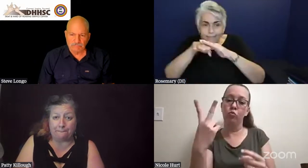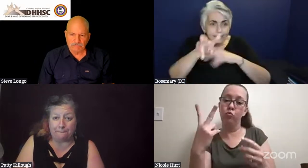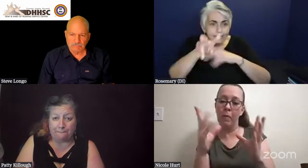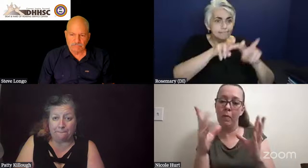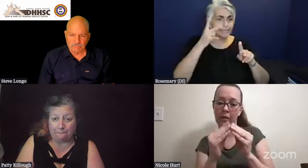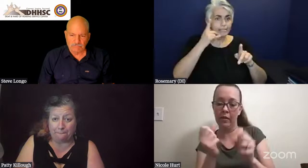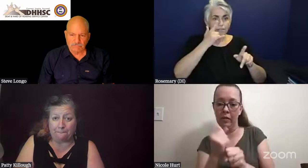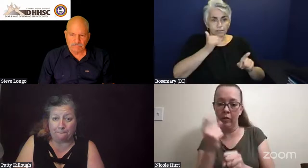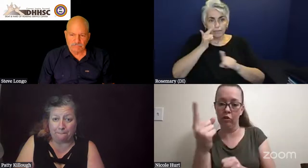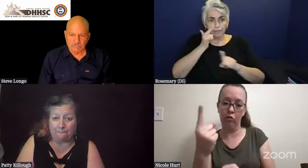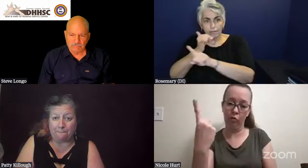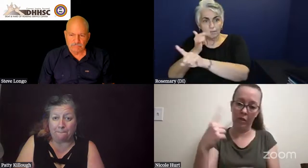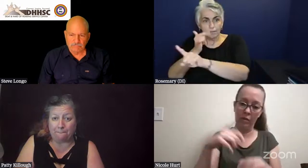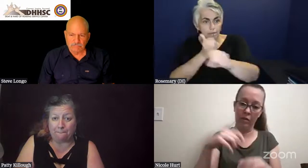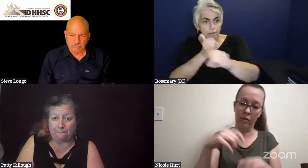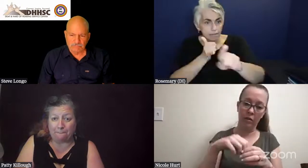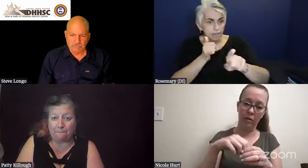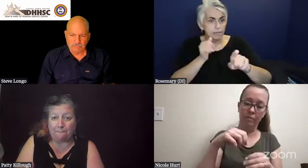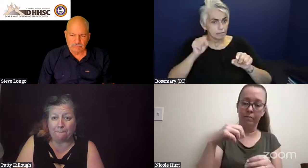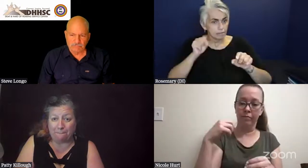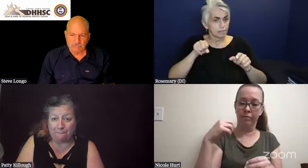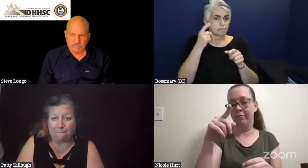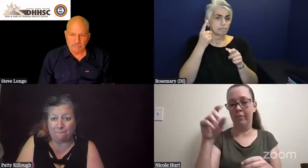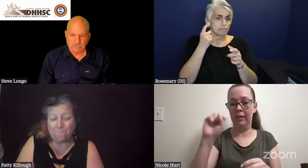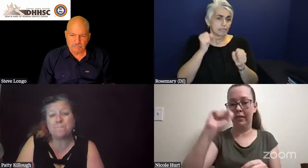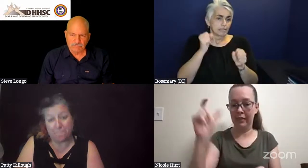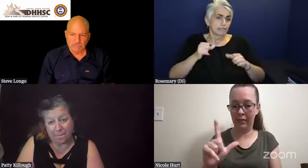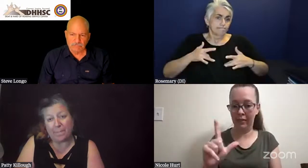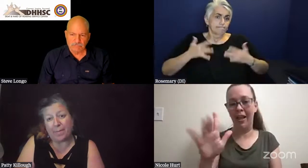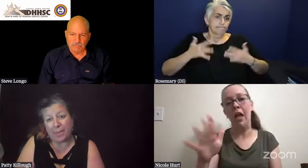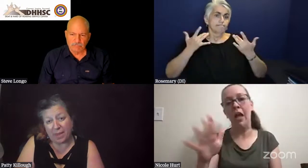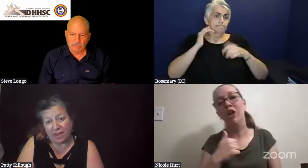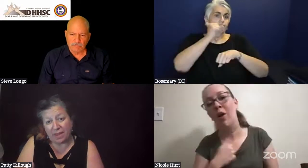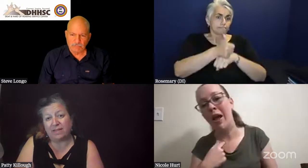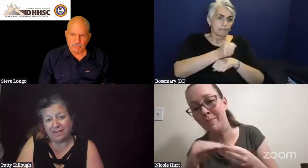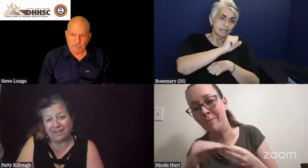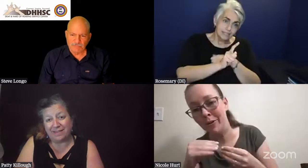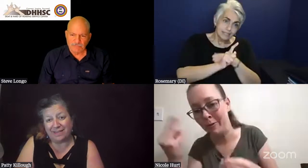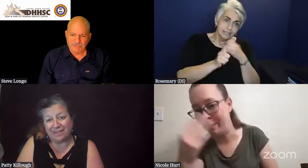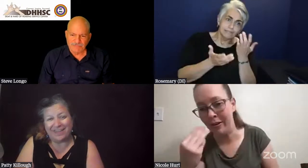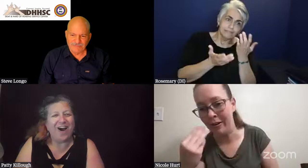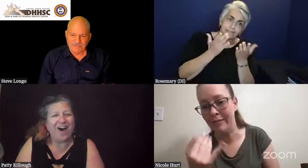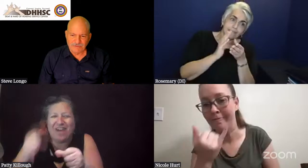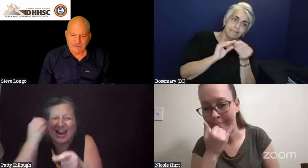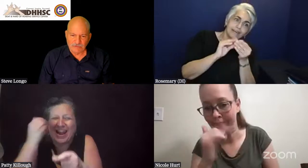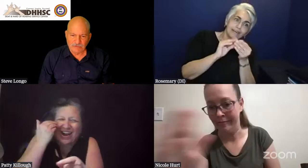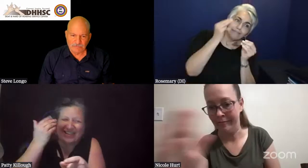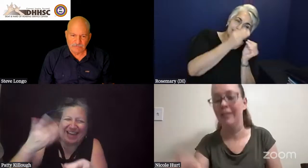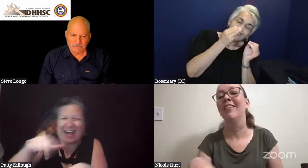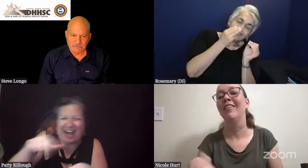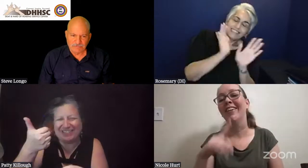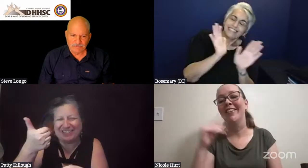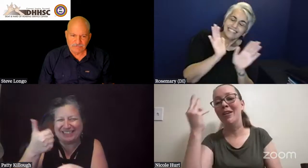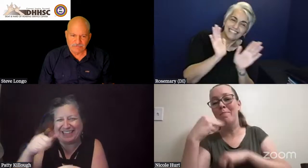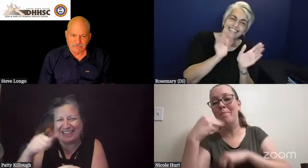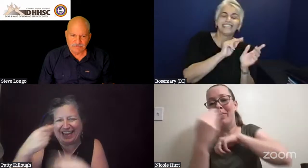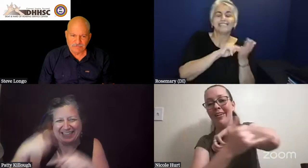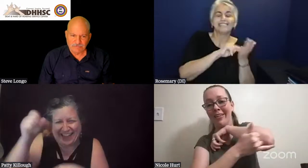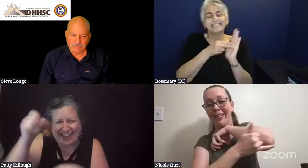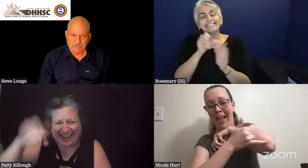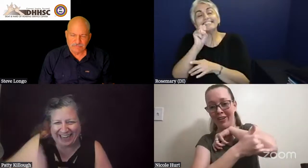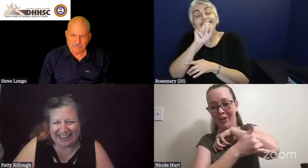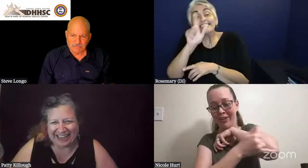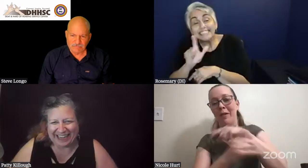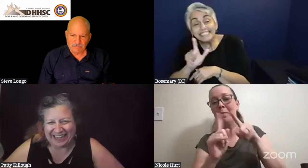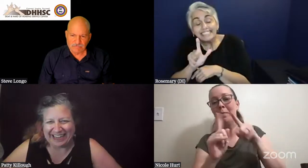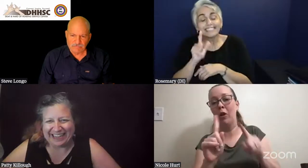in and looked around, saw the different offices, the different satellite offices. That might be a great